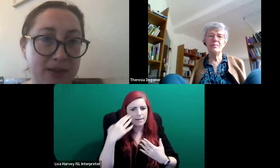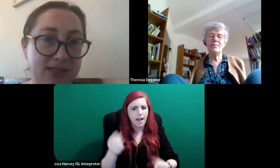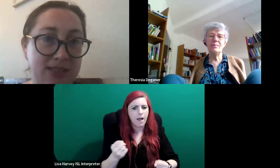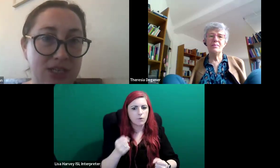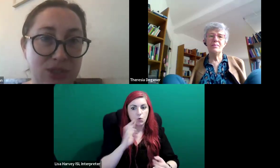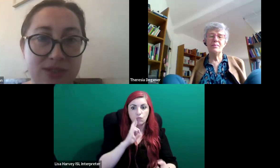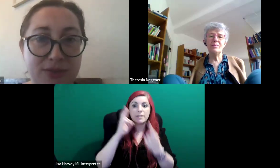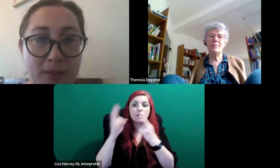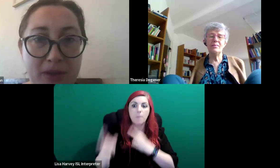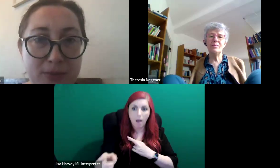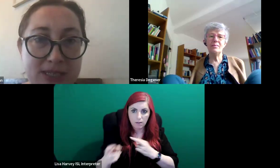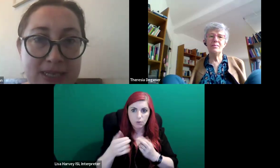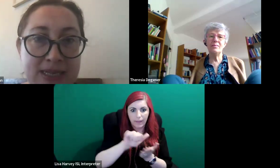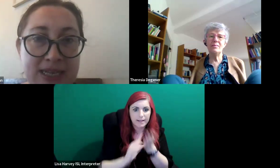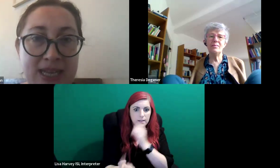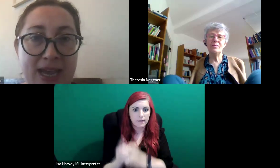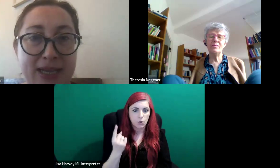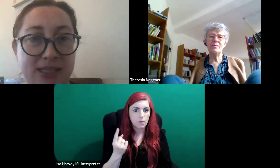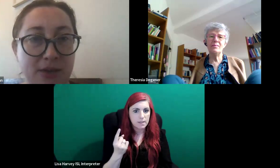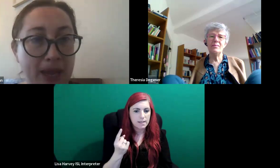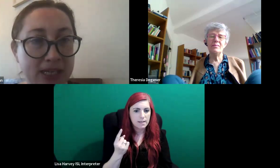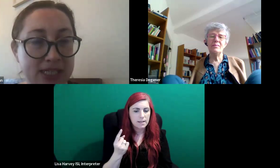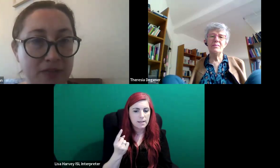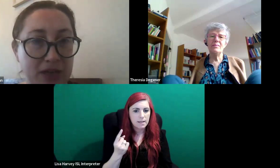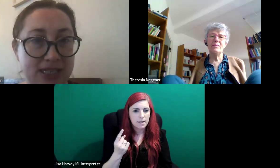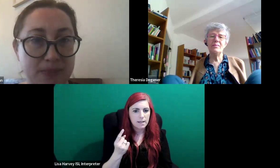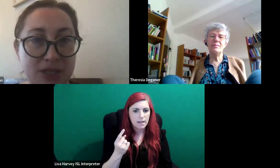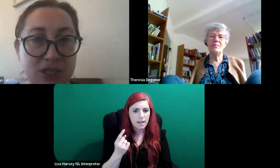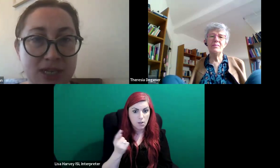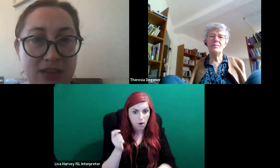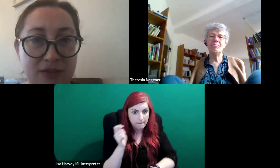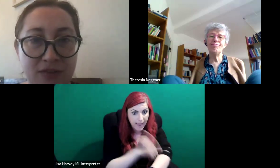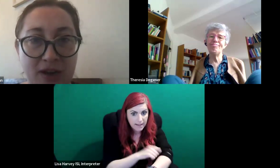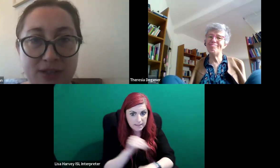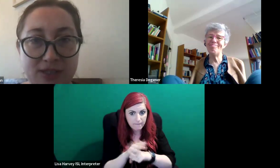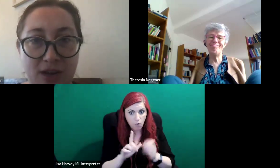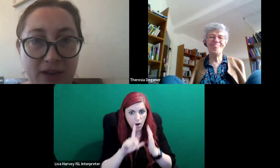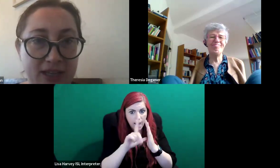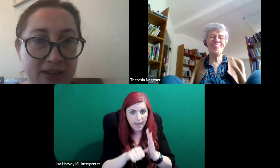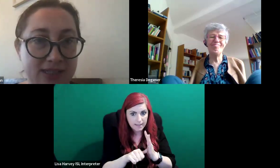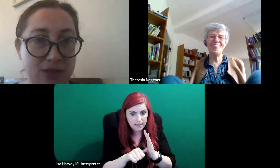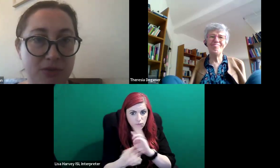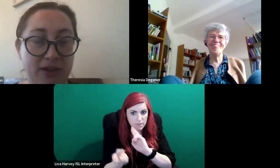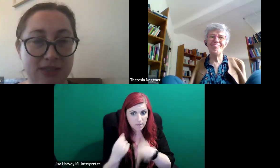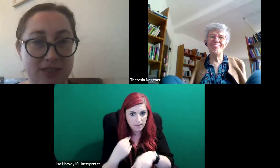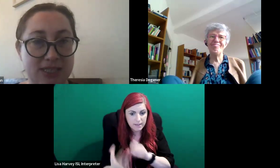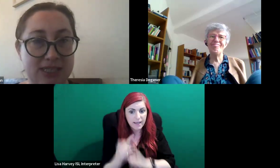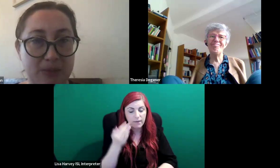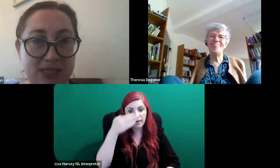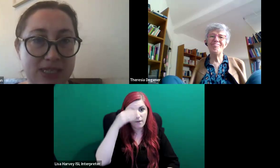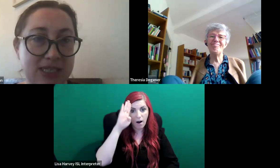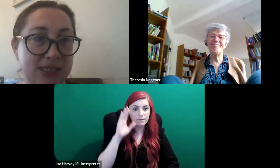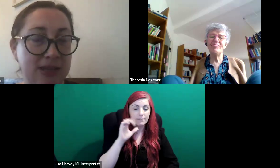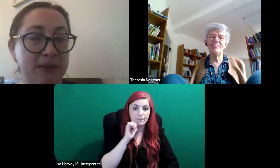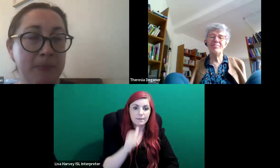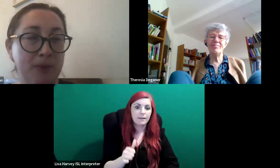written response to the issues from the committee? Is there a penalty for late submission, even if Ireland does not recognise the human rights of its